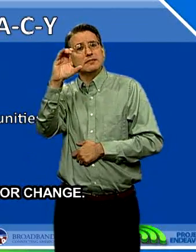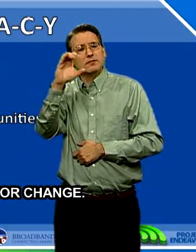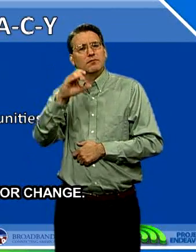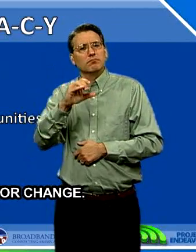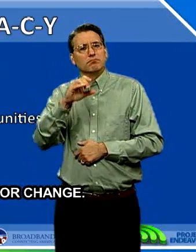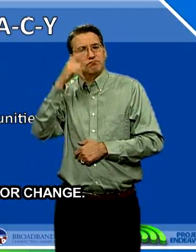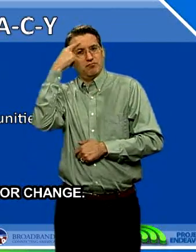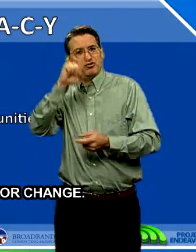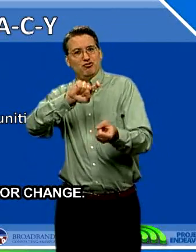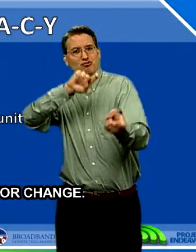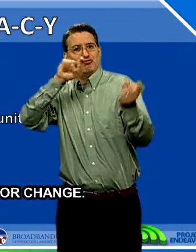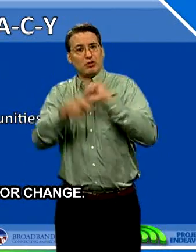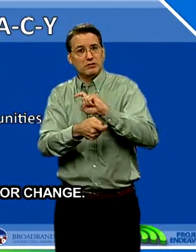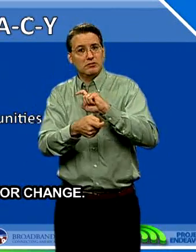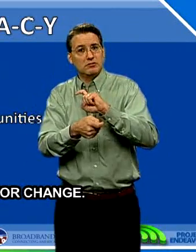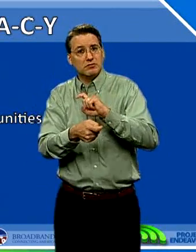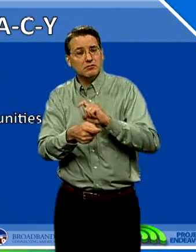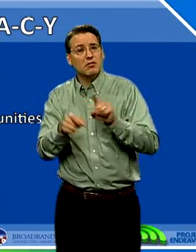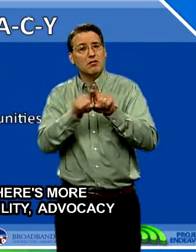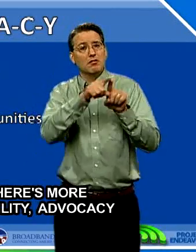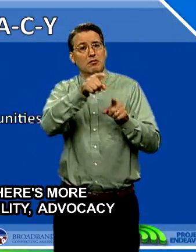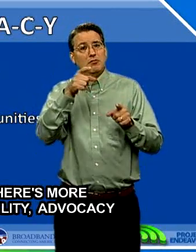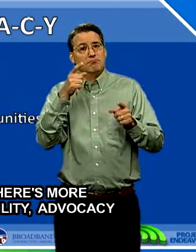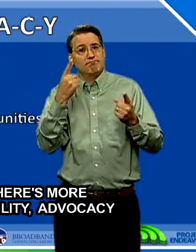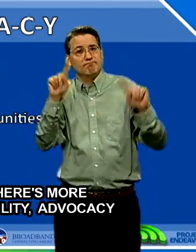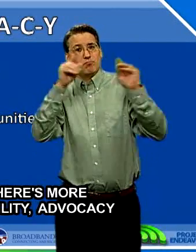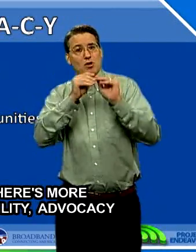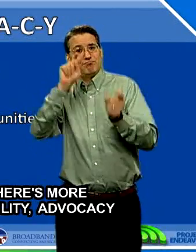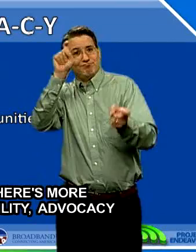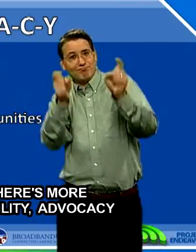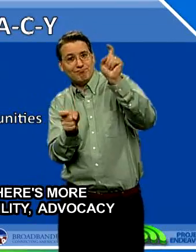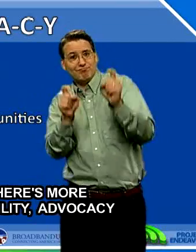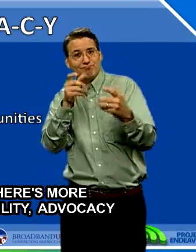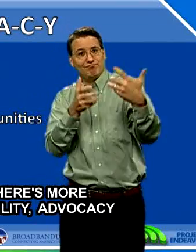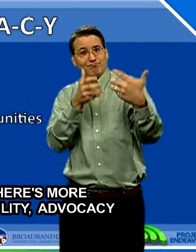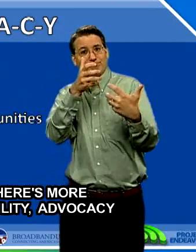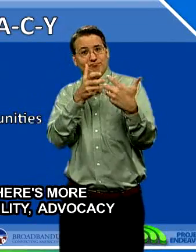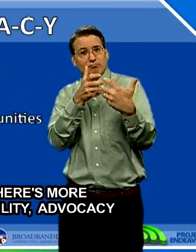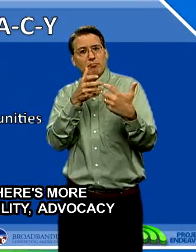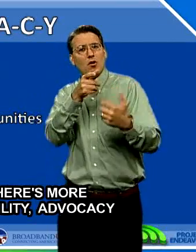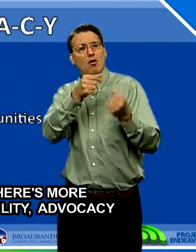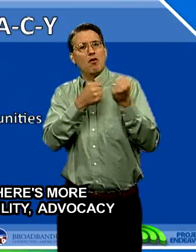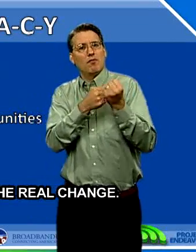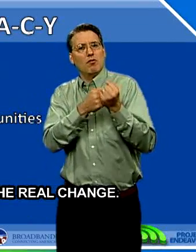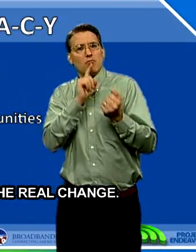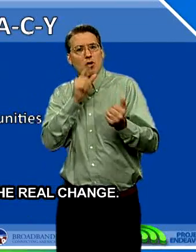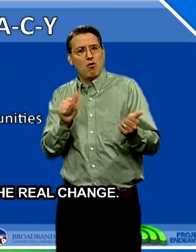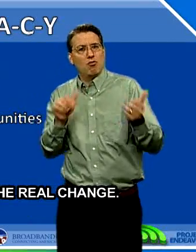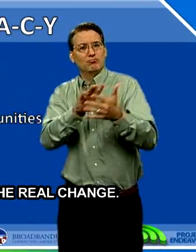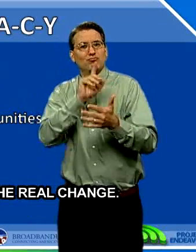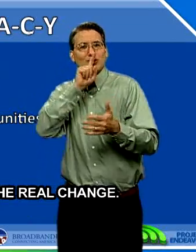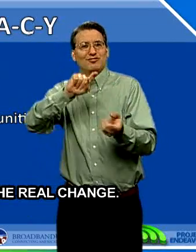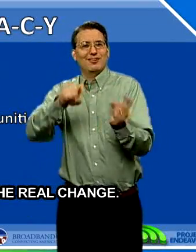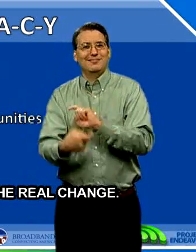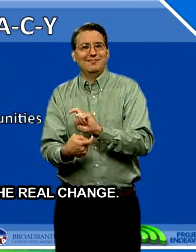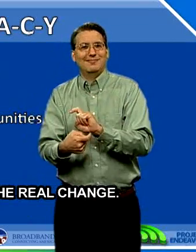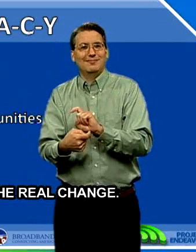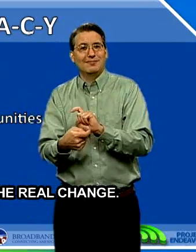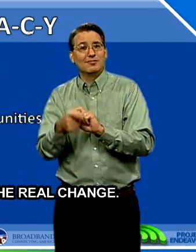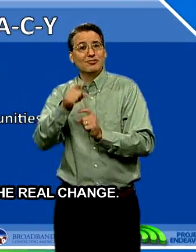C is for change. As there's more adaptability, advocacy causes the real change.